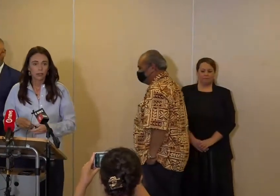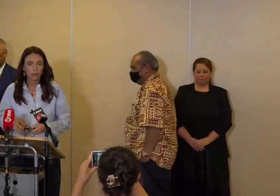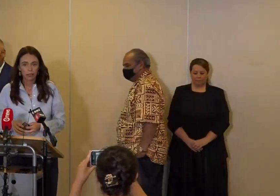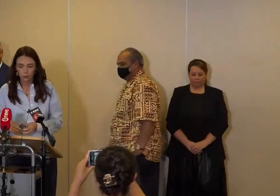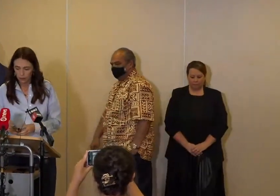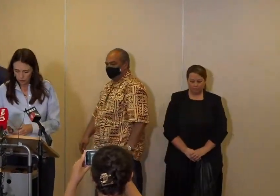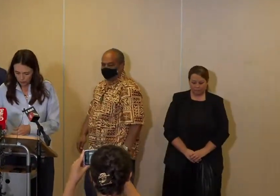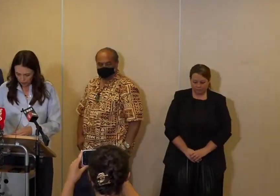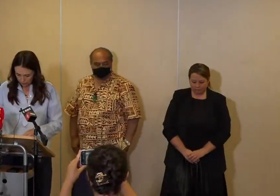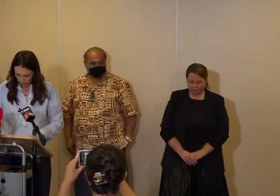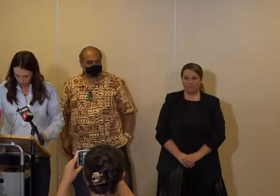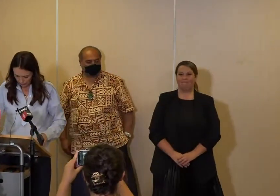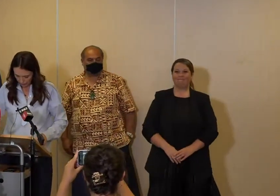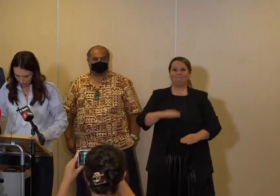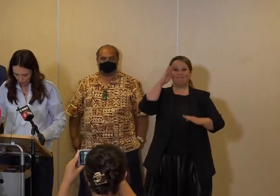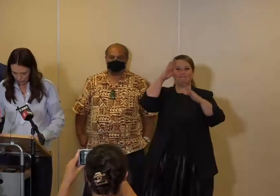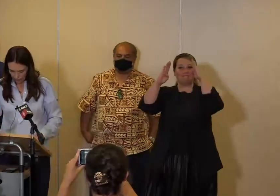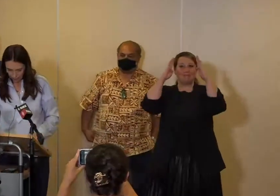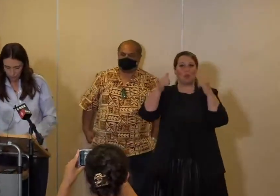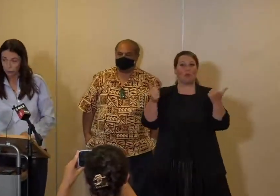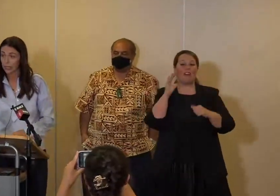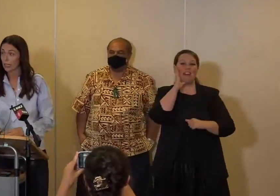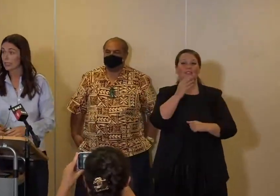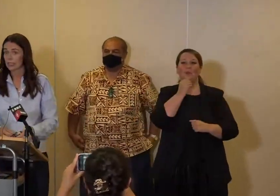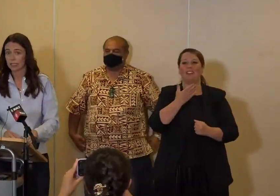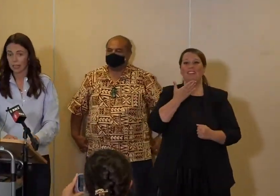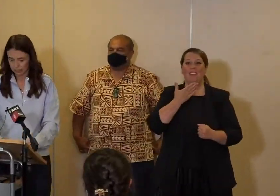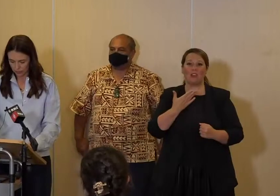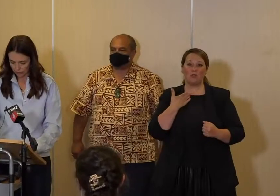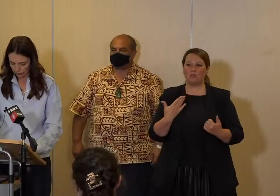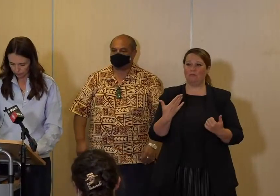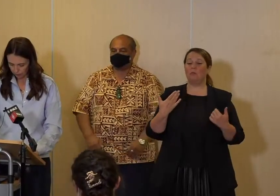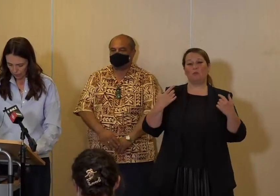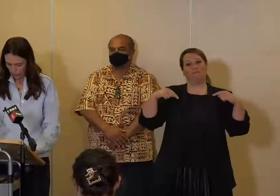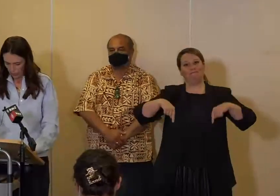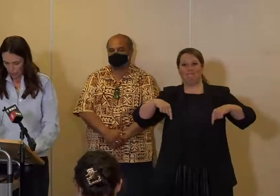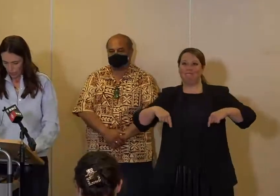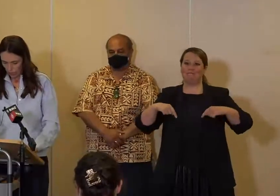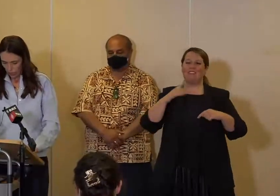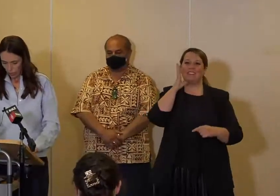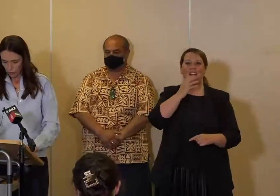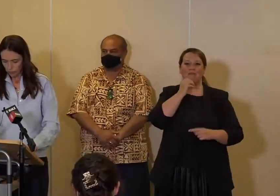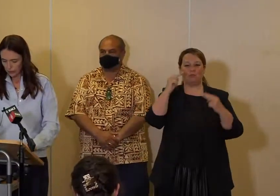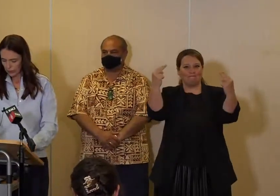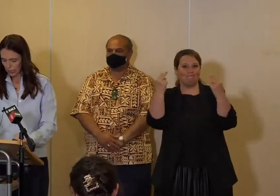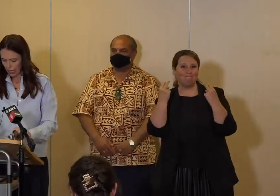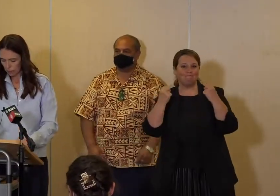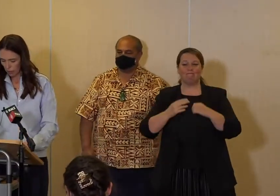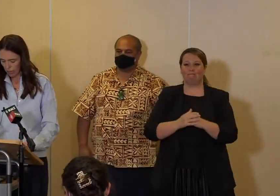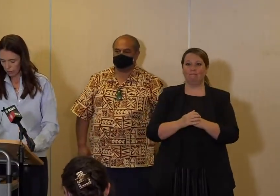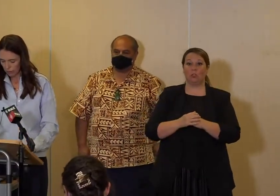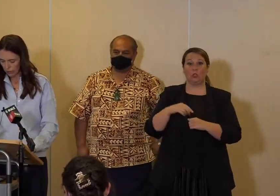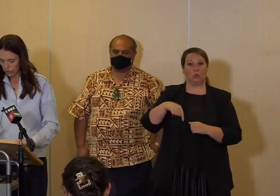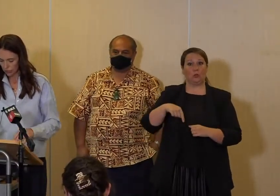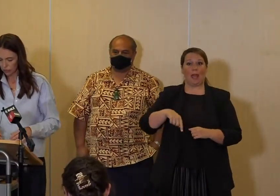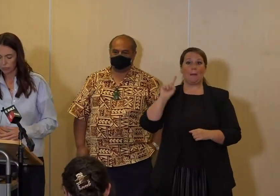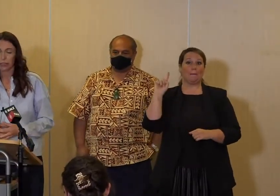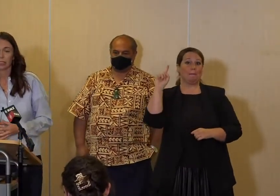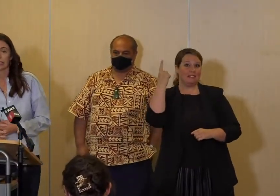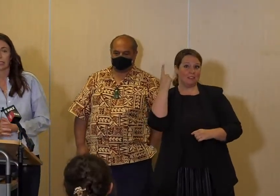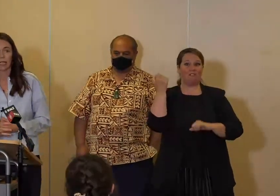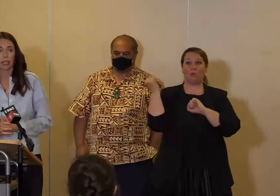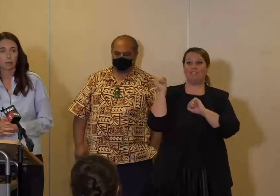Kia ora koutou katoa. Good afternoon, everyone, and thank you for joining us this afternoon. I'm joined today by Minister